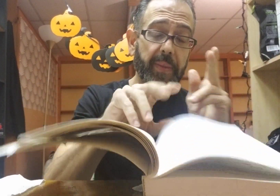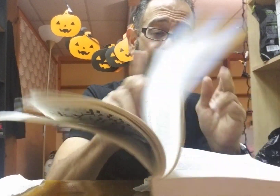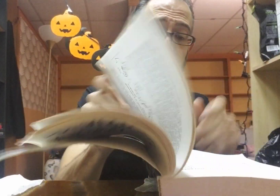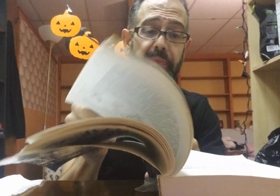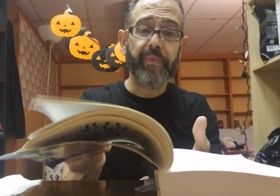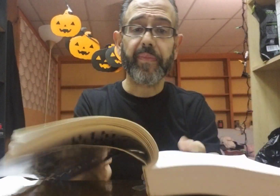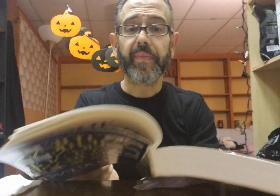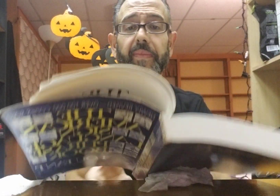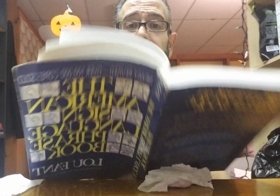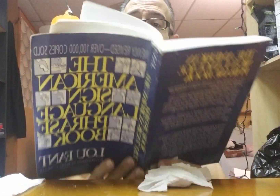Okay.